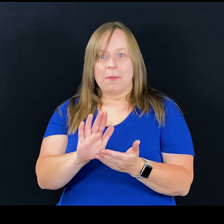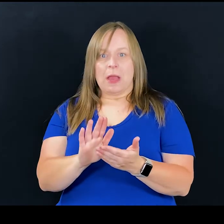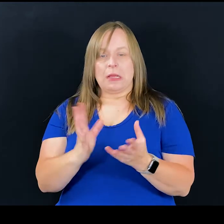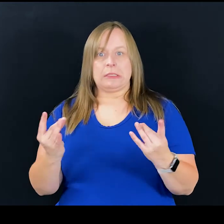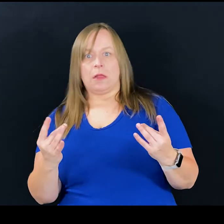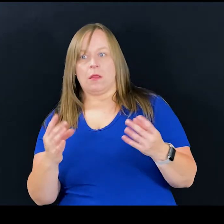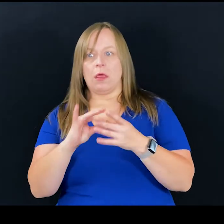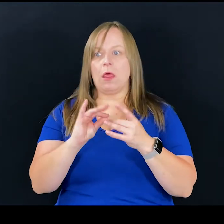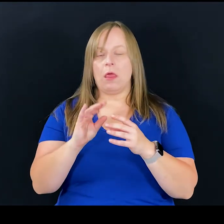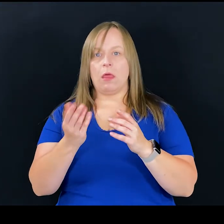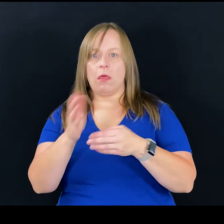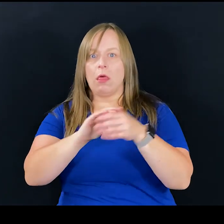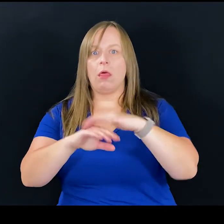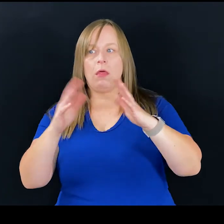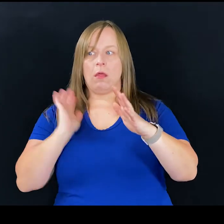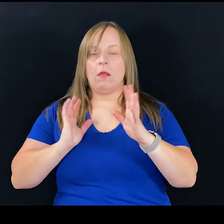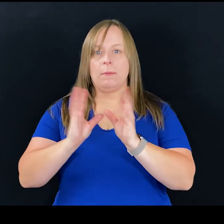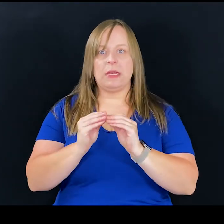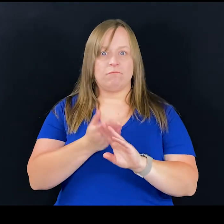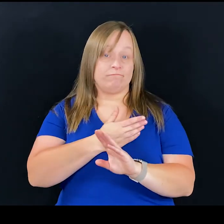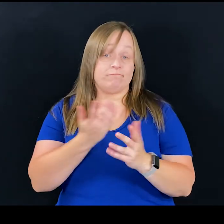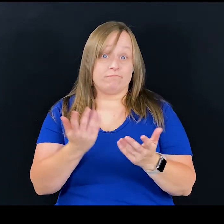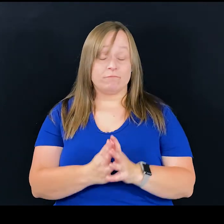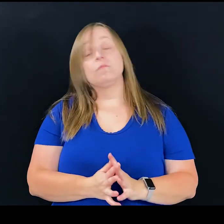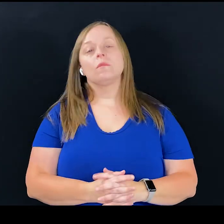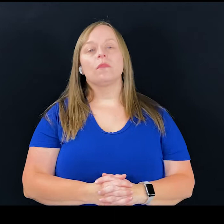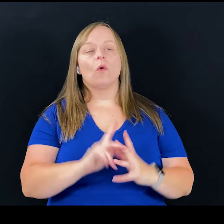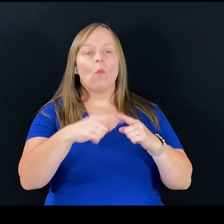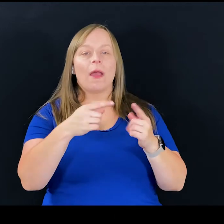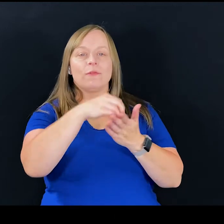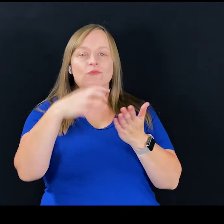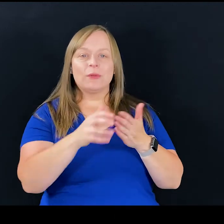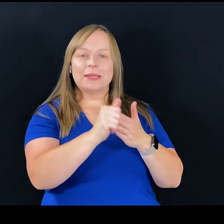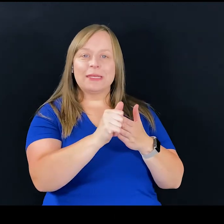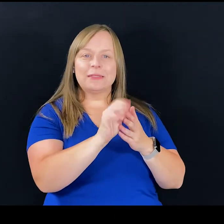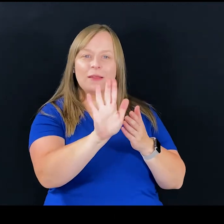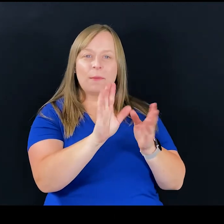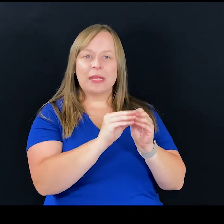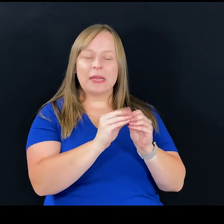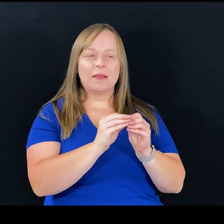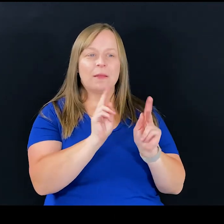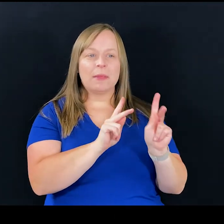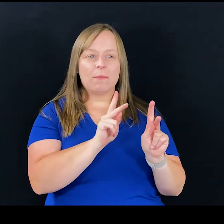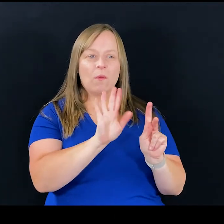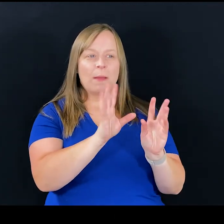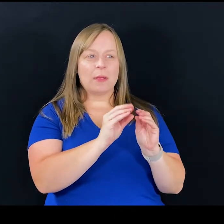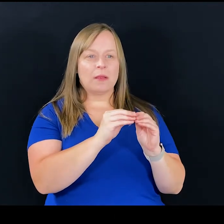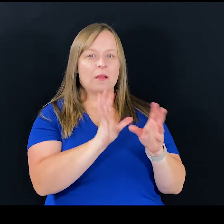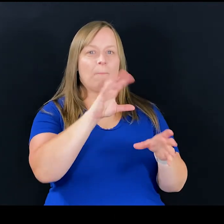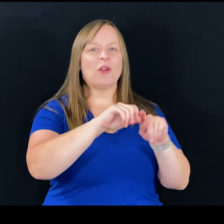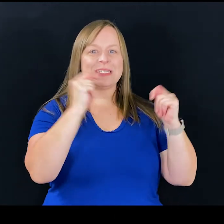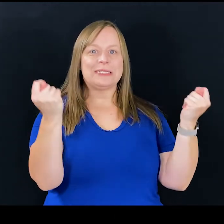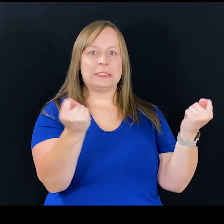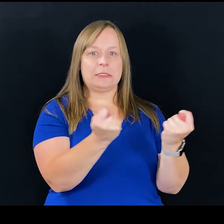to minimize much of the contentiousness that might have been in the meeting in the first place. When the student leads the meeting, the people at